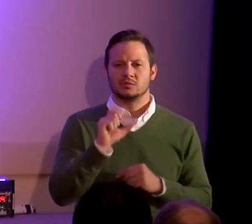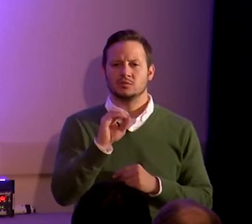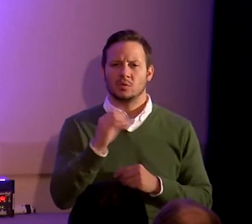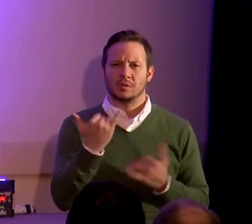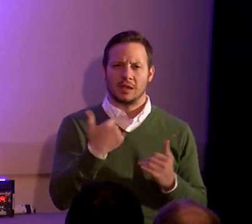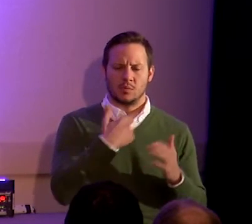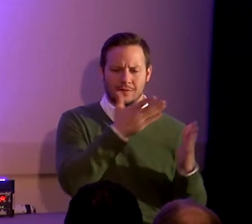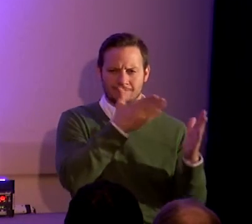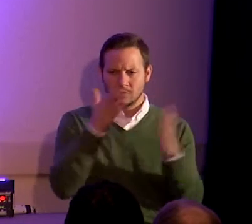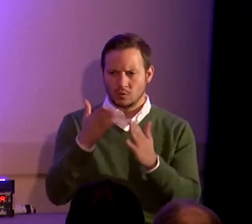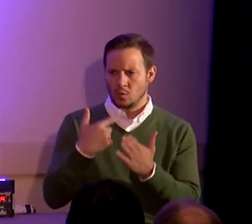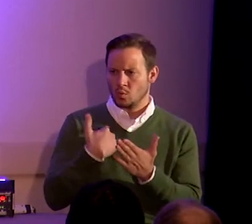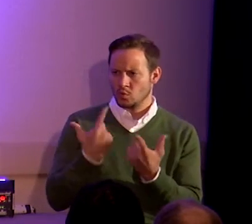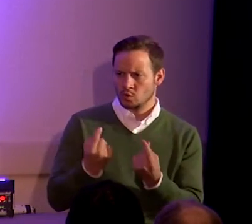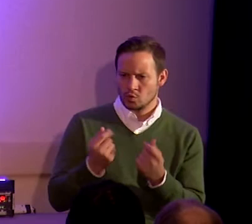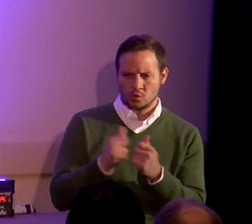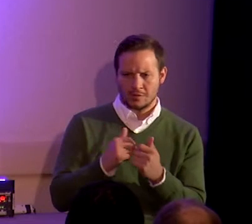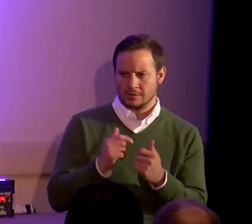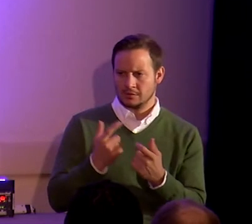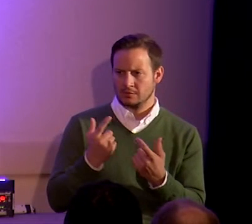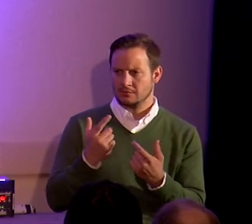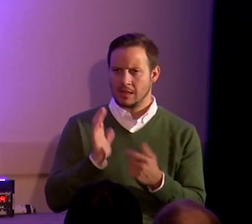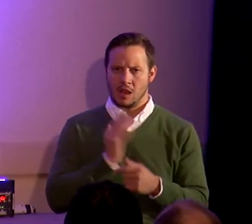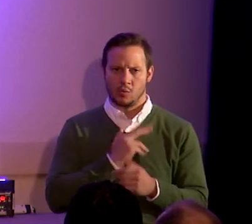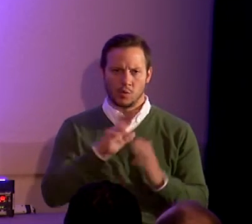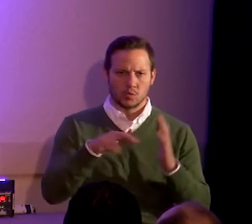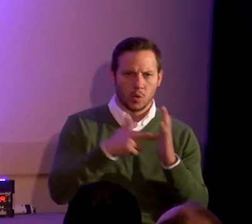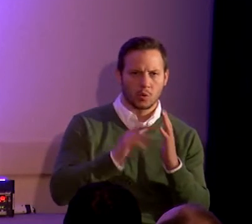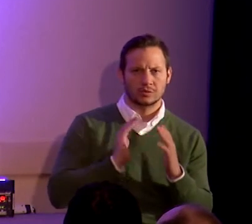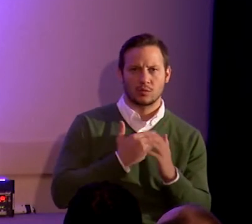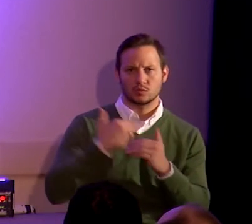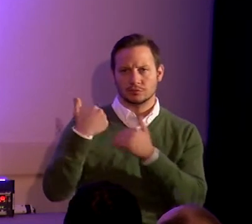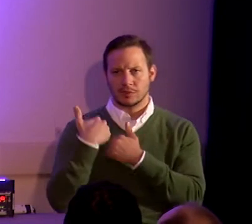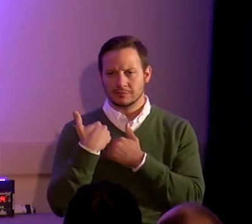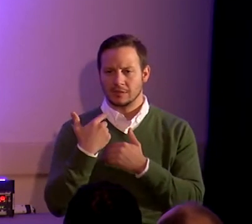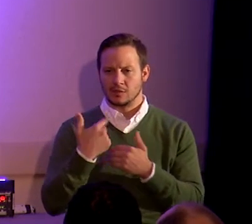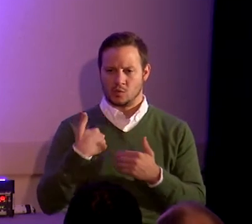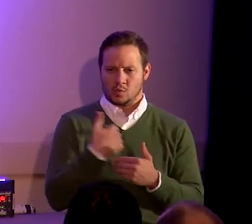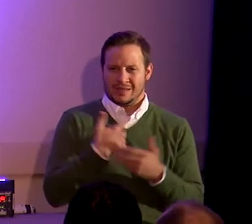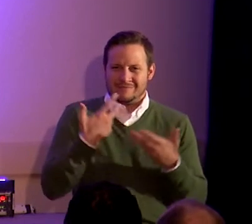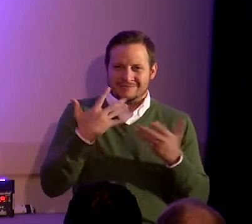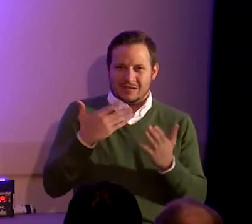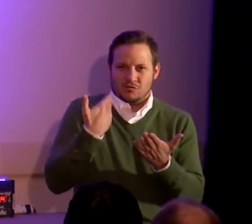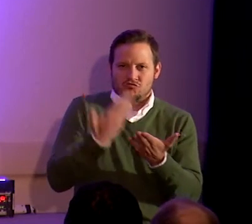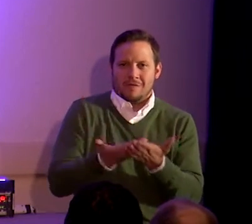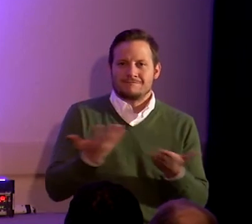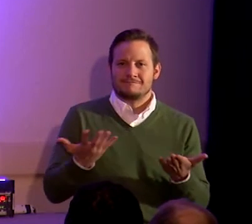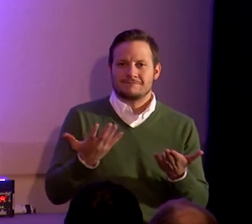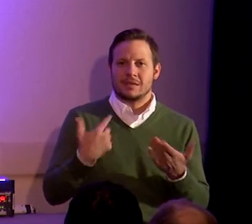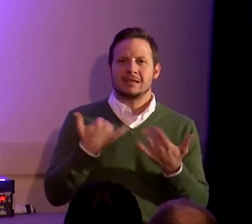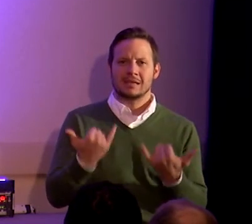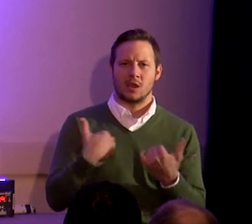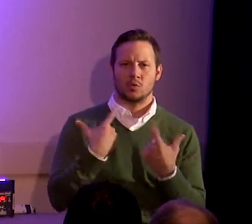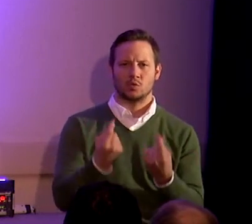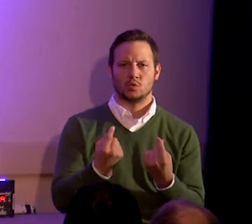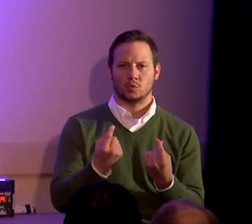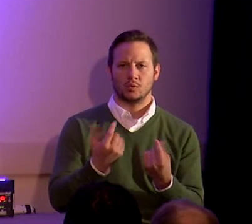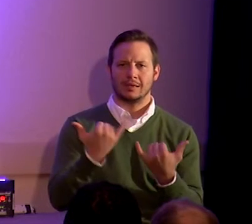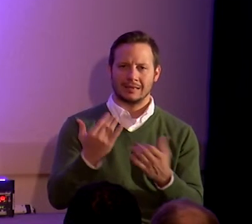and responsibilities we want for ourselves when we finally arrive, because it's time for us to take on those responsibilities